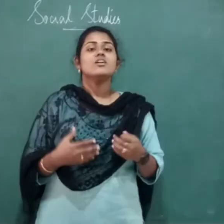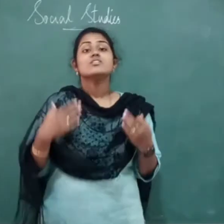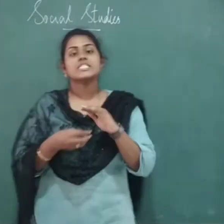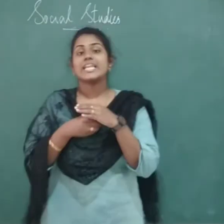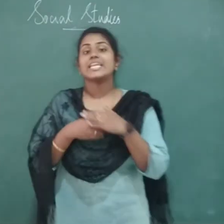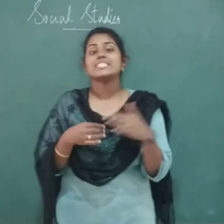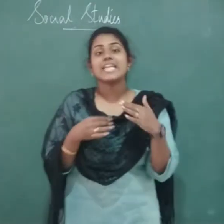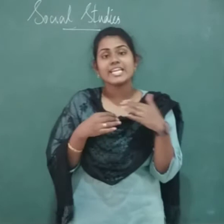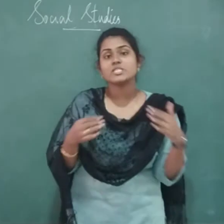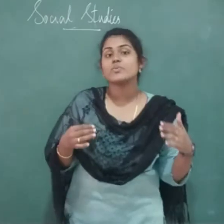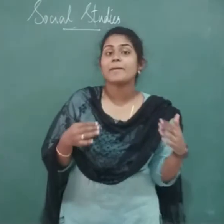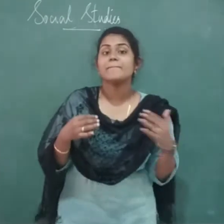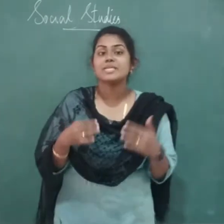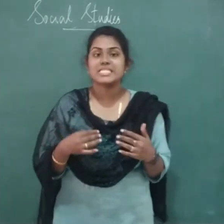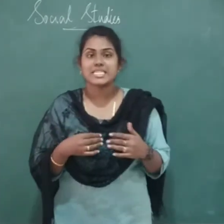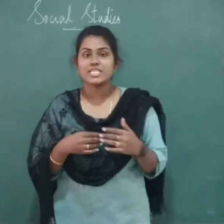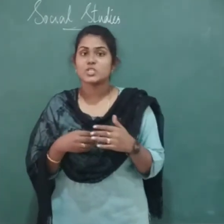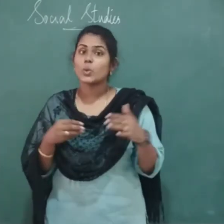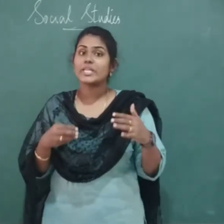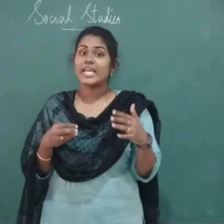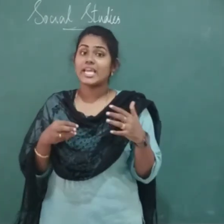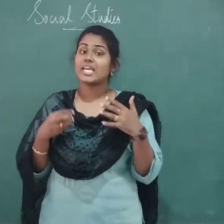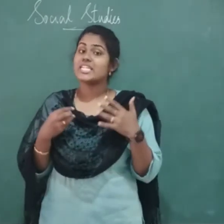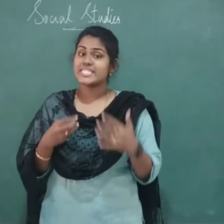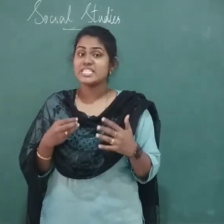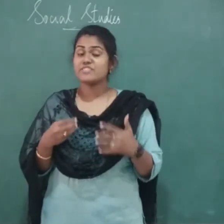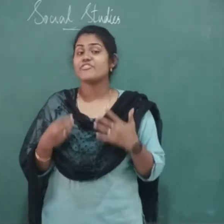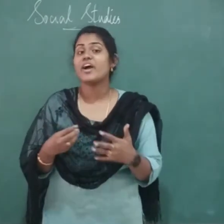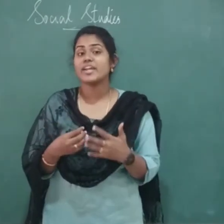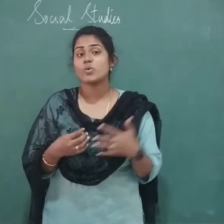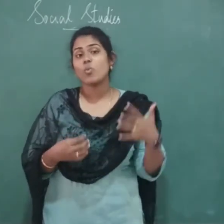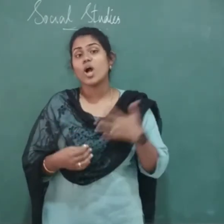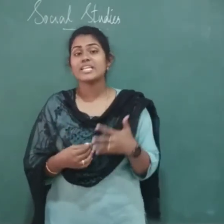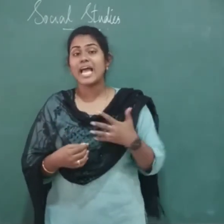So the lesson ends with a mystery. So they didn't find what